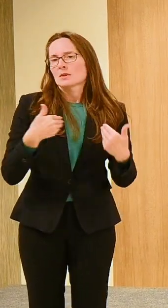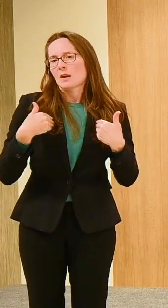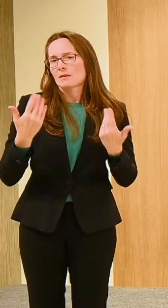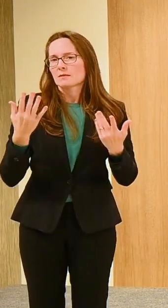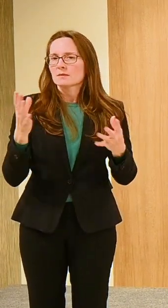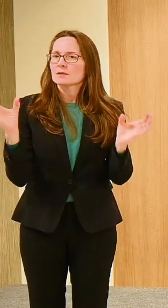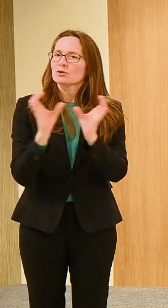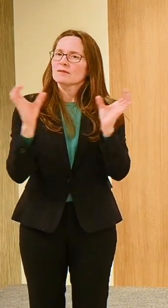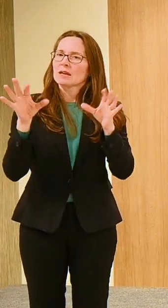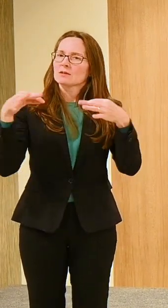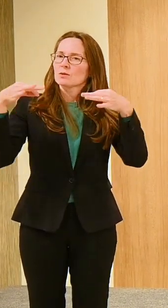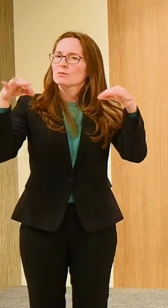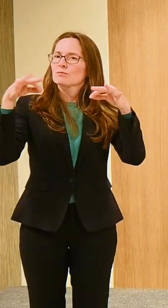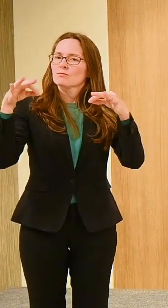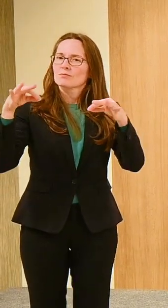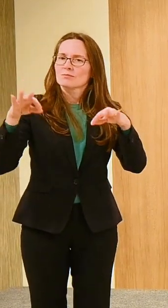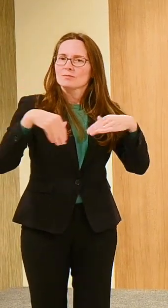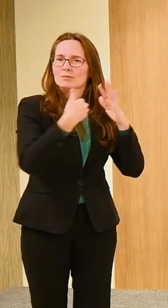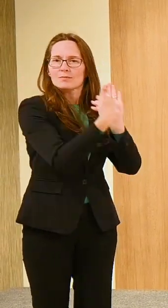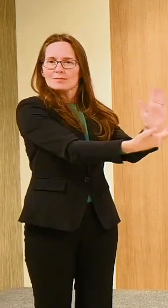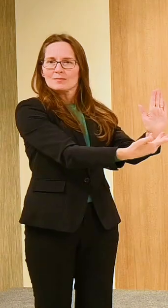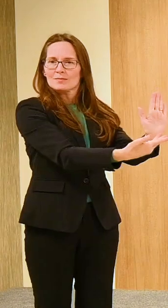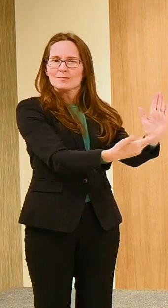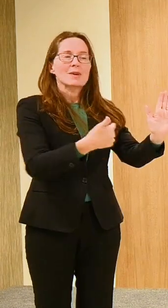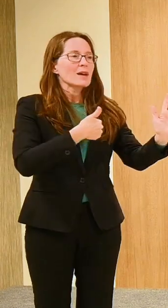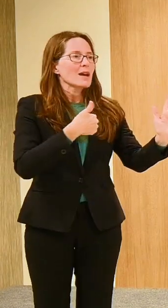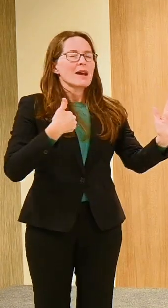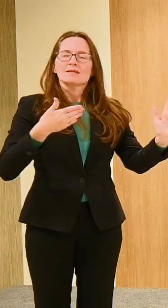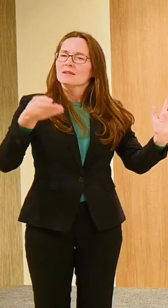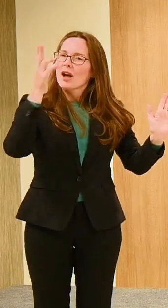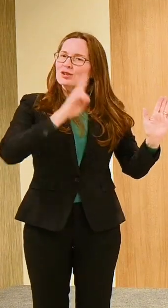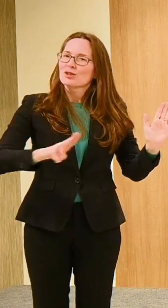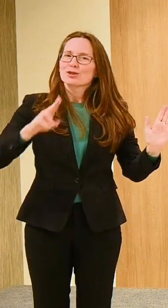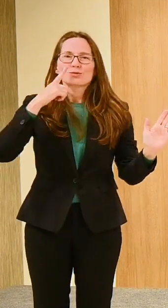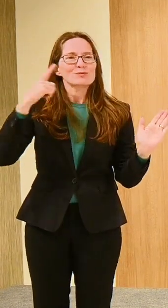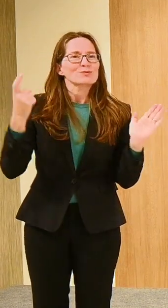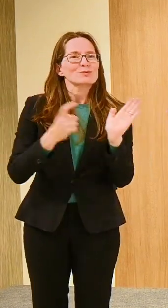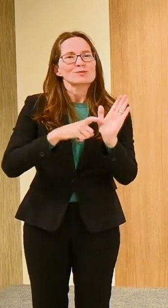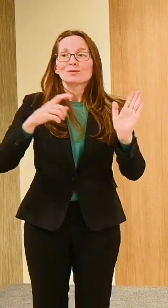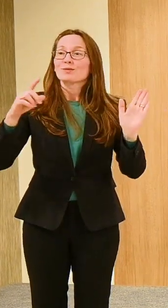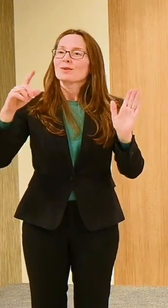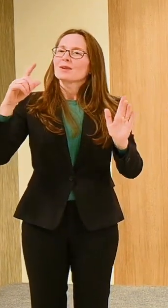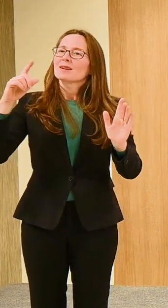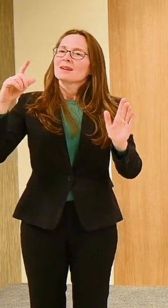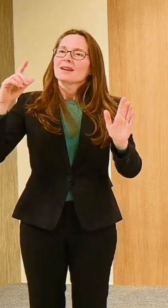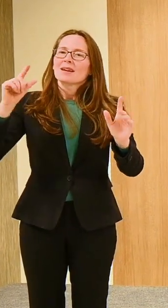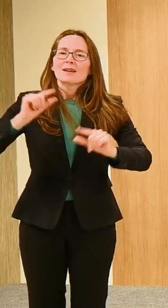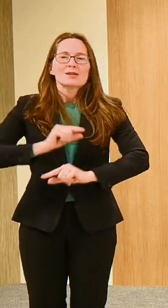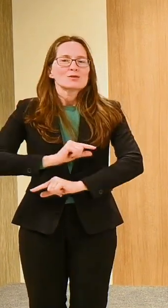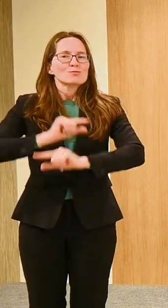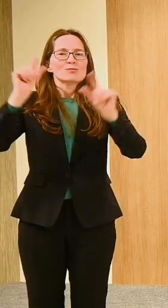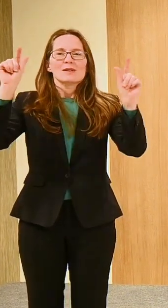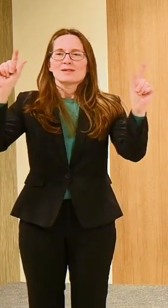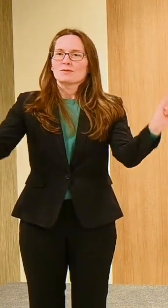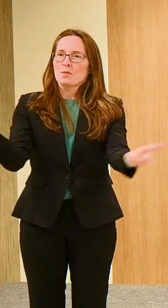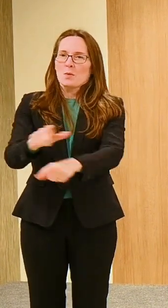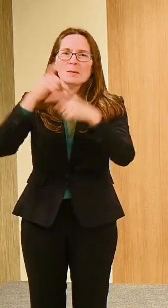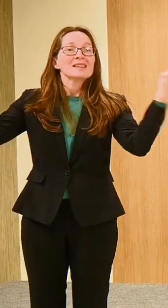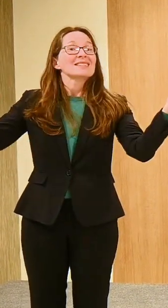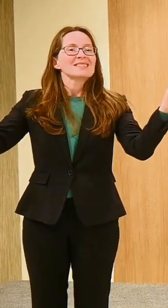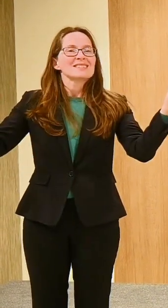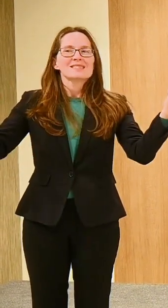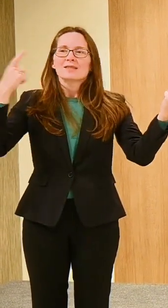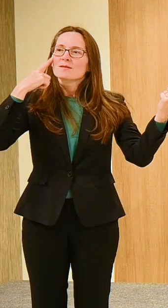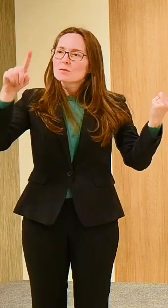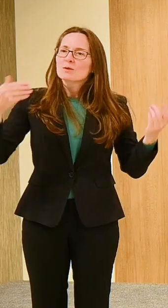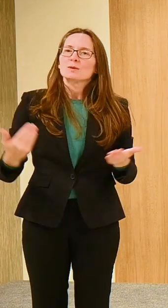of the Howard County Council, I'm honored to recognize the grand opening of the Medical Center's new behavioral health unit, which will